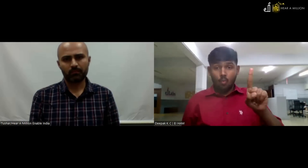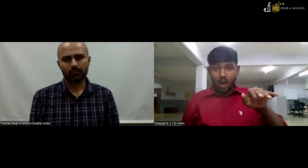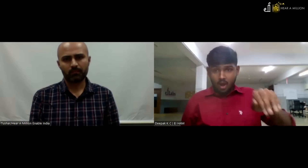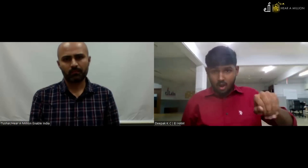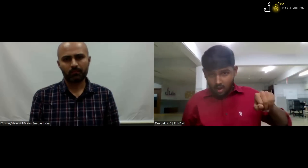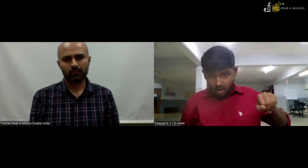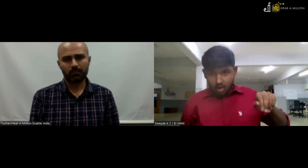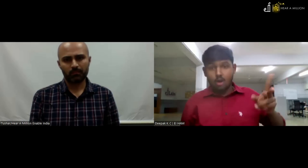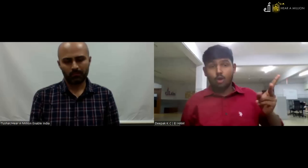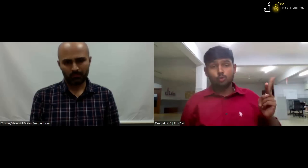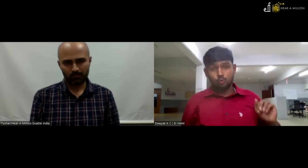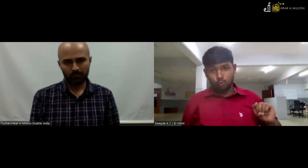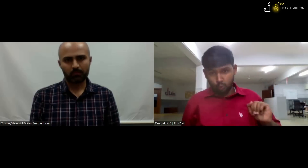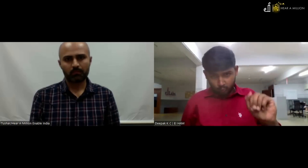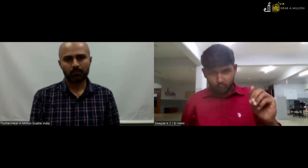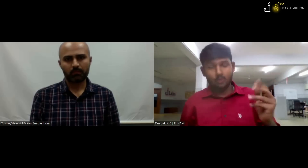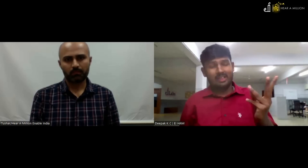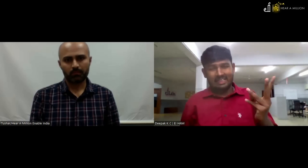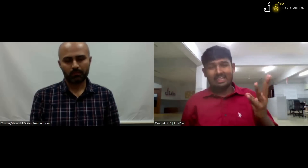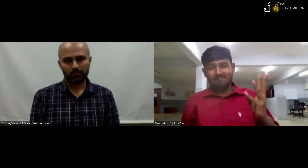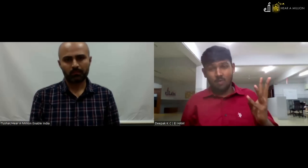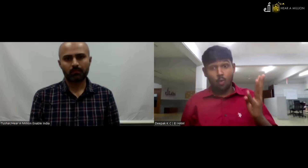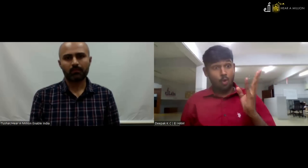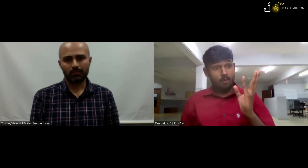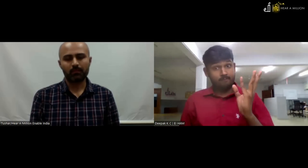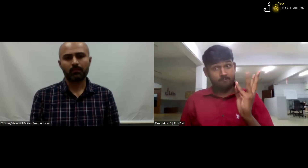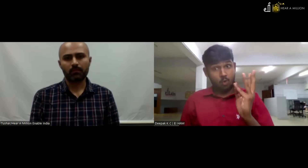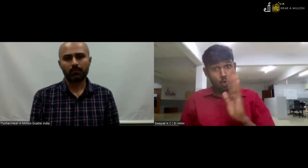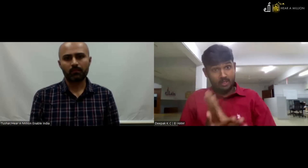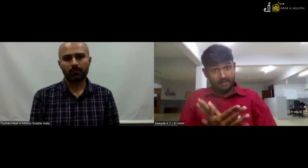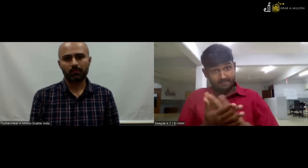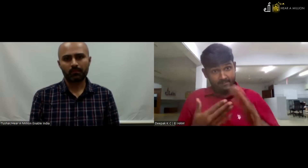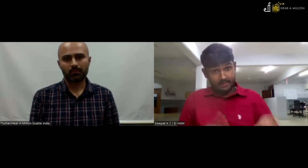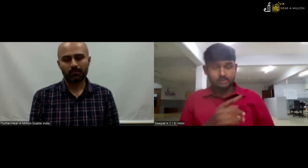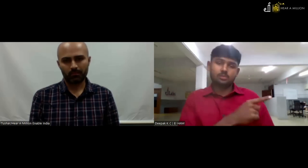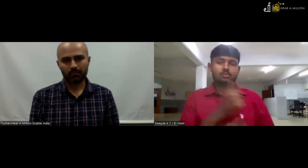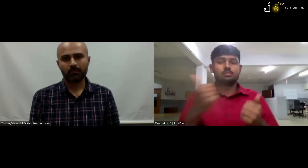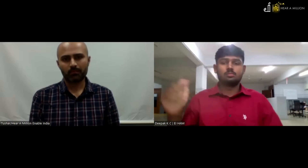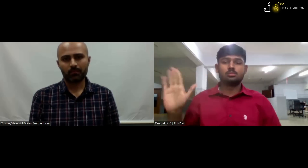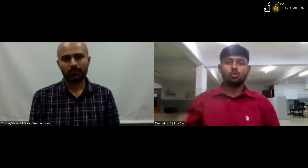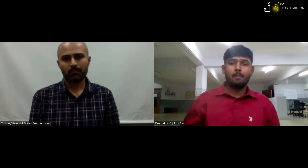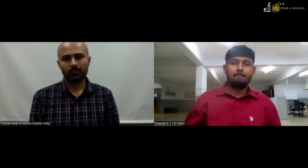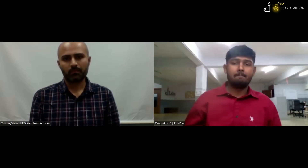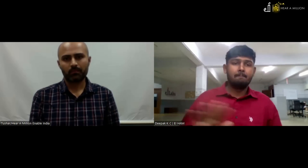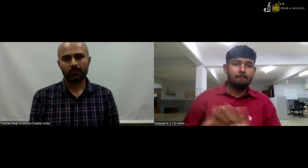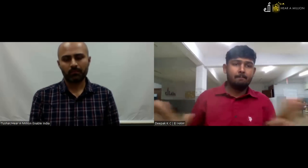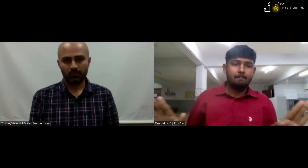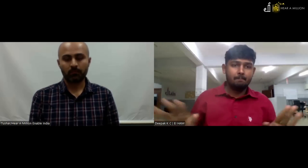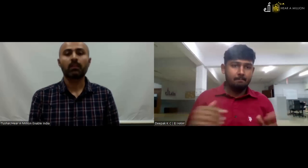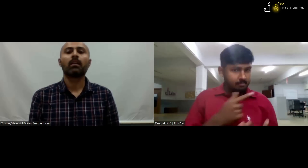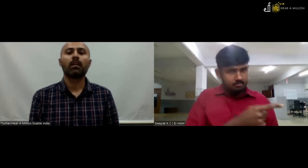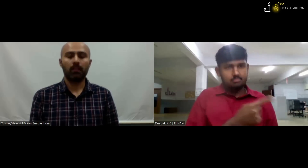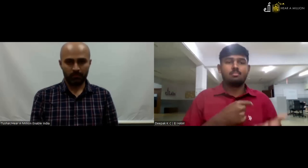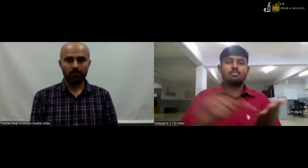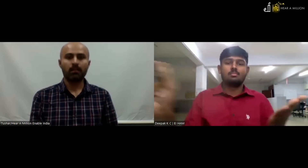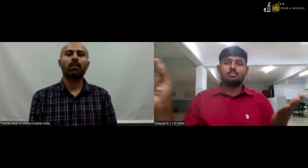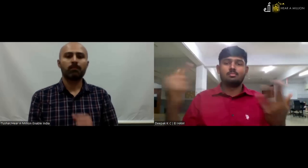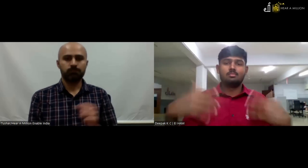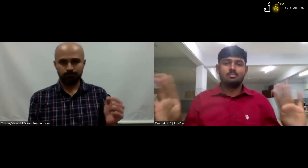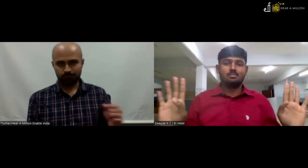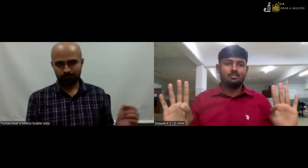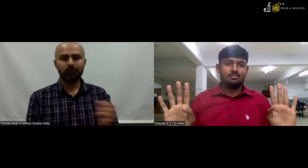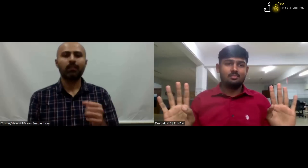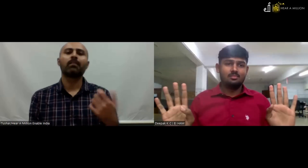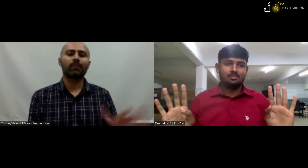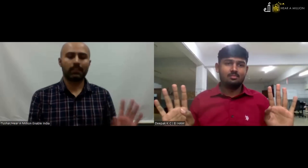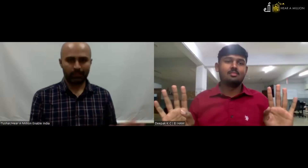with me in the car. Then you have to first, second, third, fourth gear, and after you show